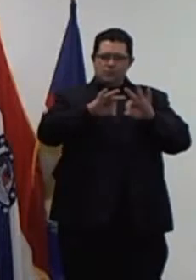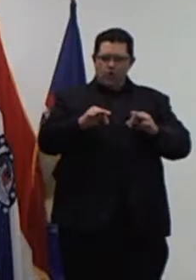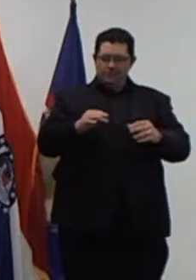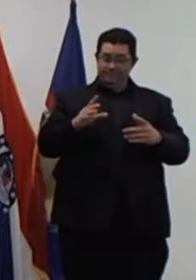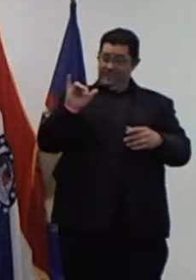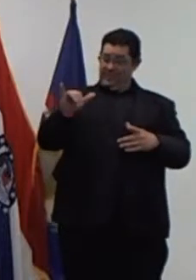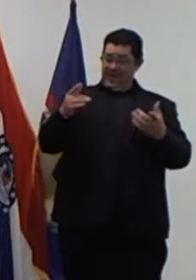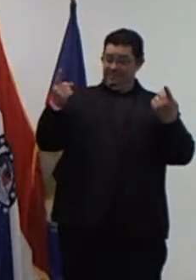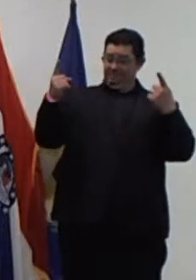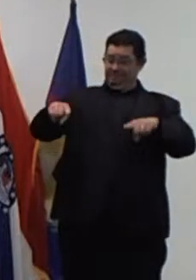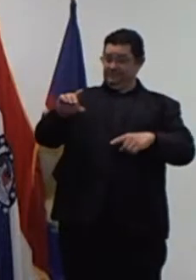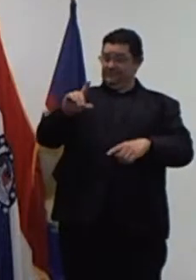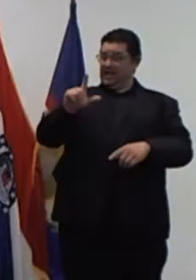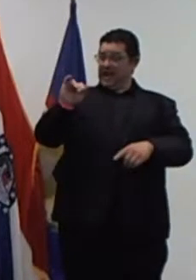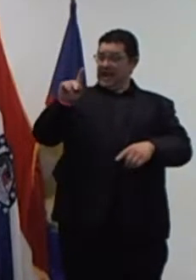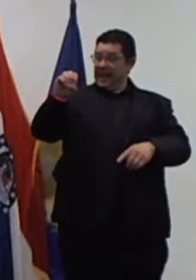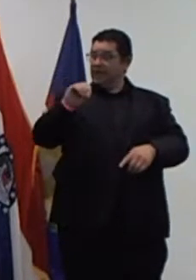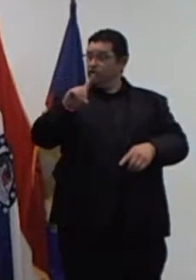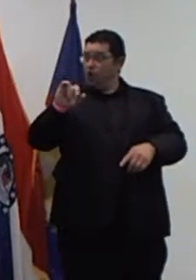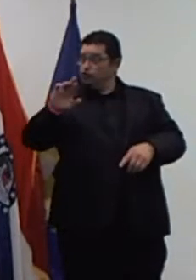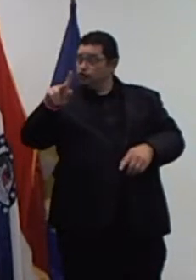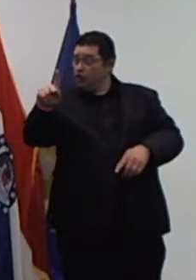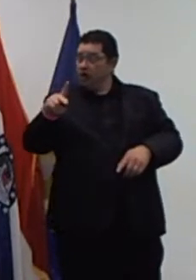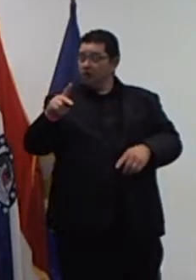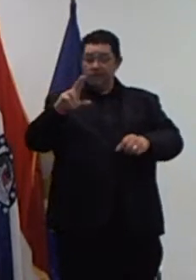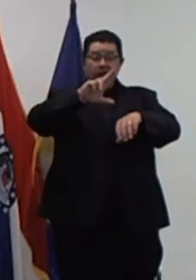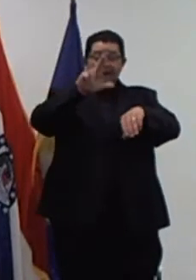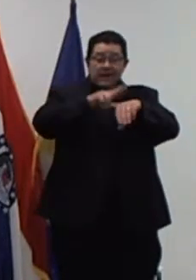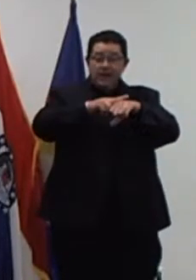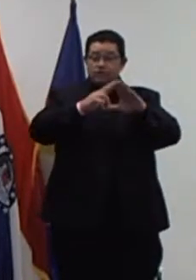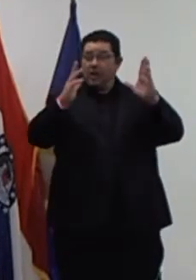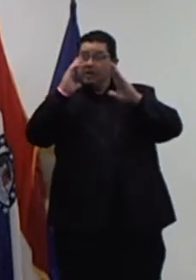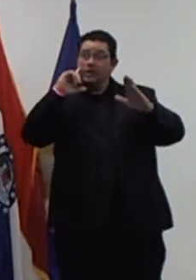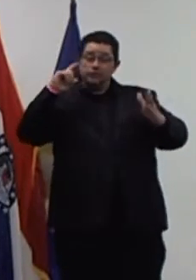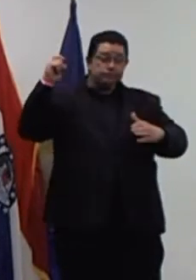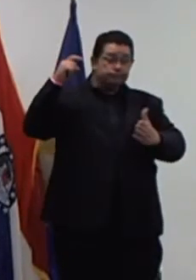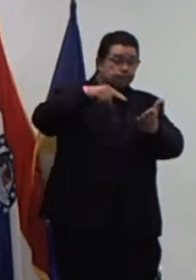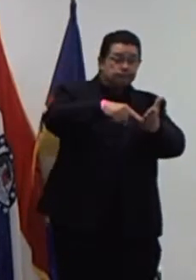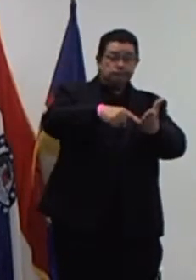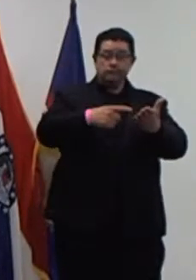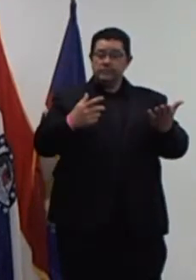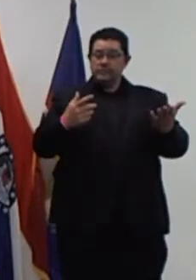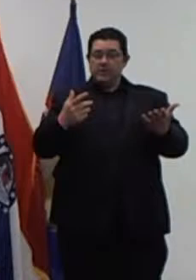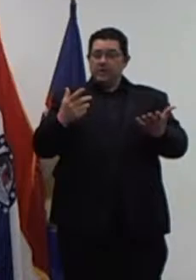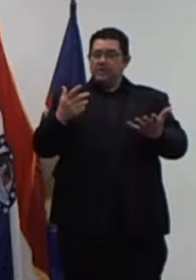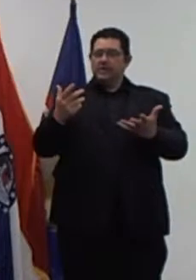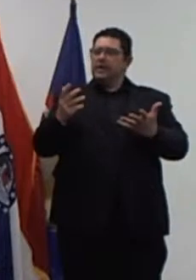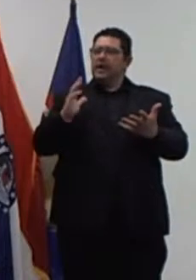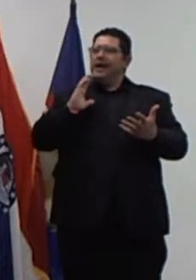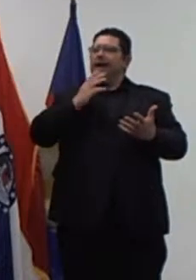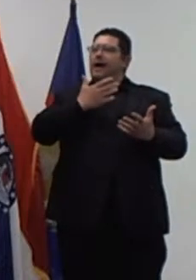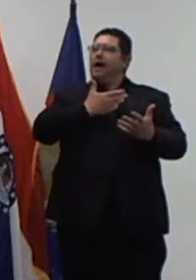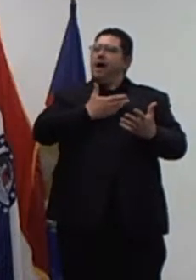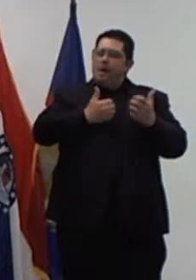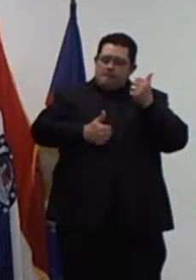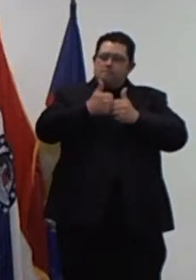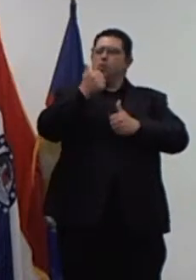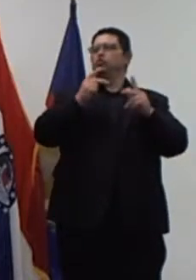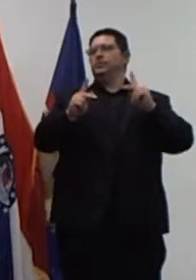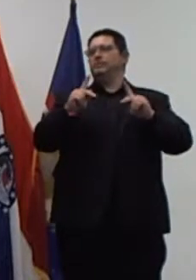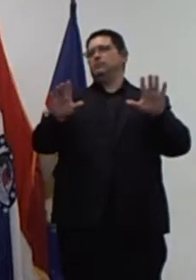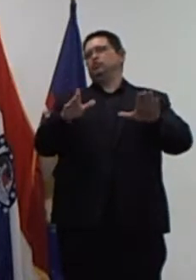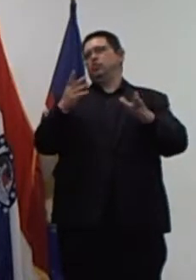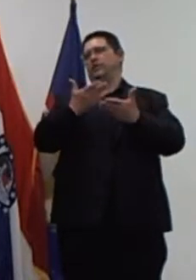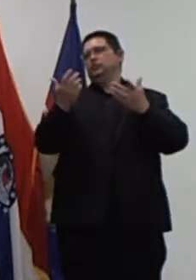the Ozarks, you know, national attention, it was the big issue in the media and everything else. The reality of it is, vast majority of the people were doing things